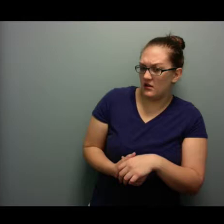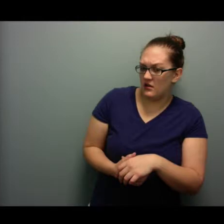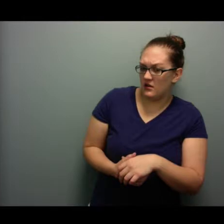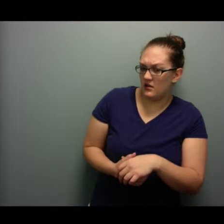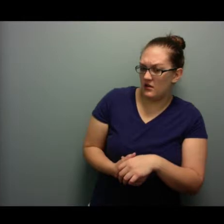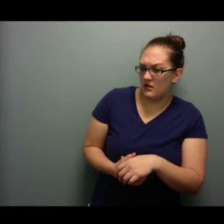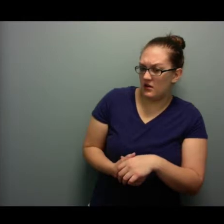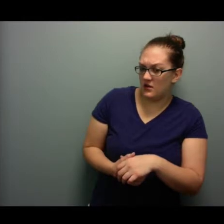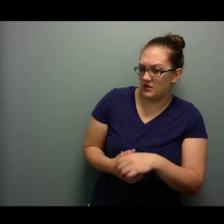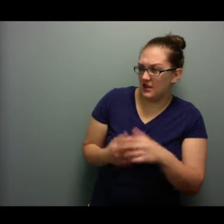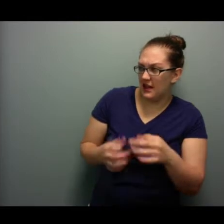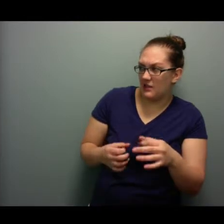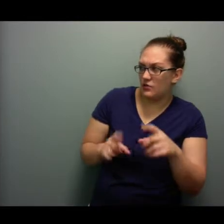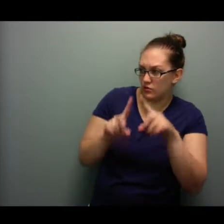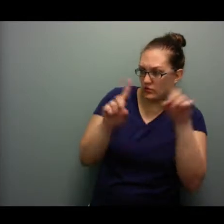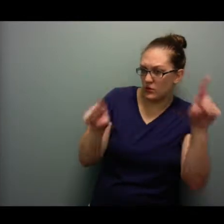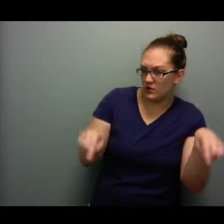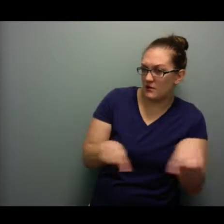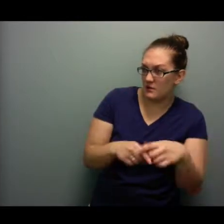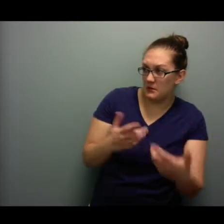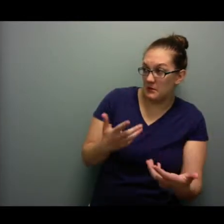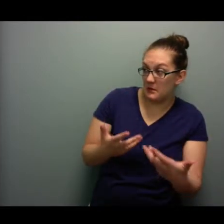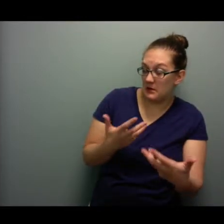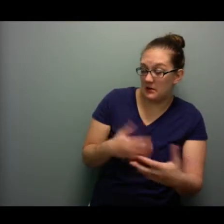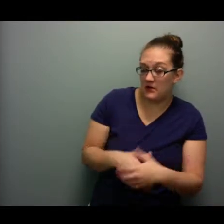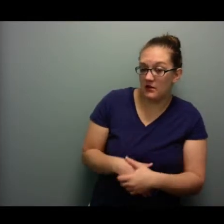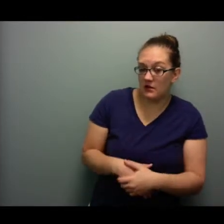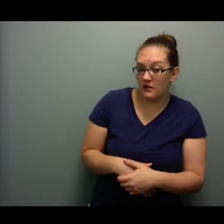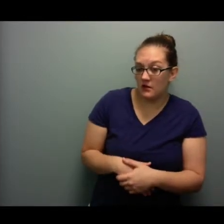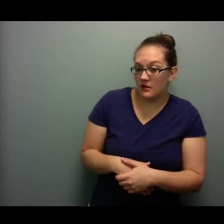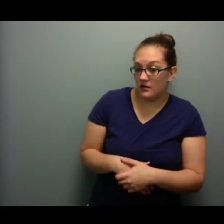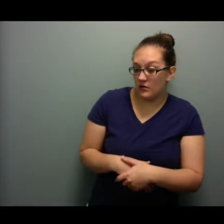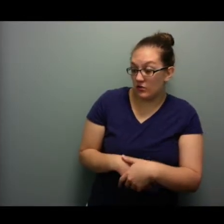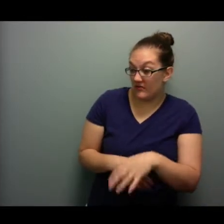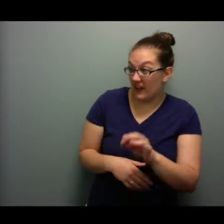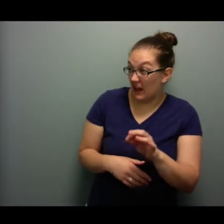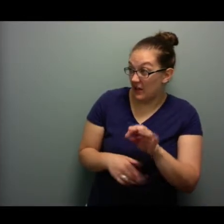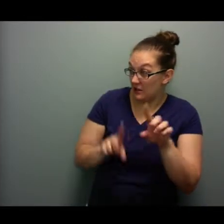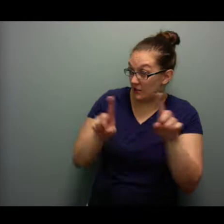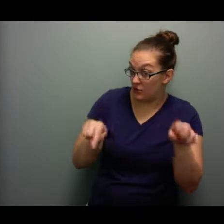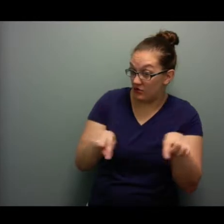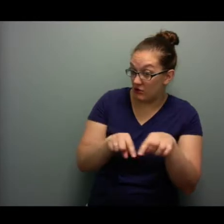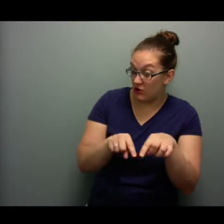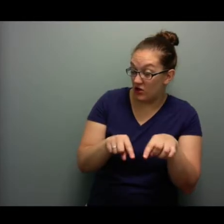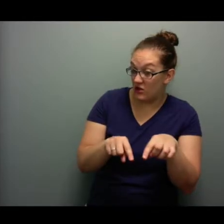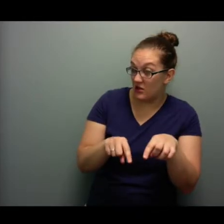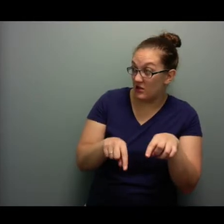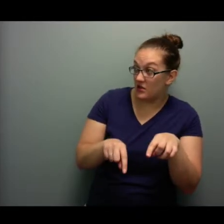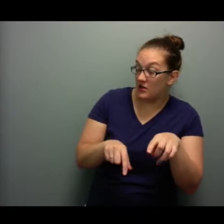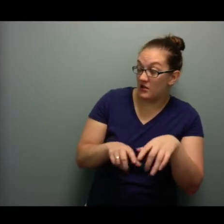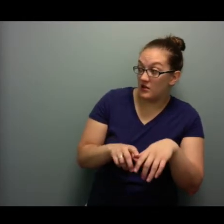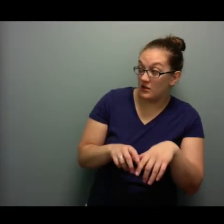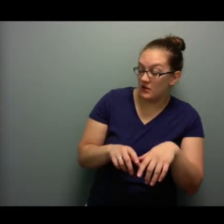Figuring out the perimeter. Maybe, yeah. Can you figure out the perimeter of that? It's the perimeter of that.